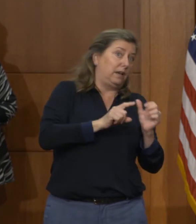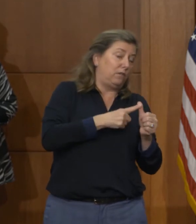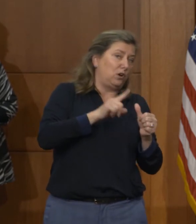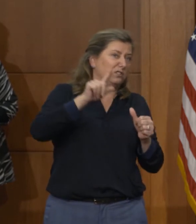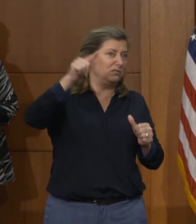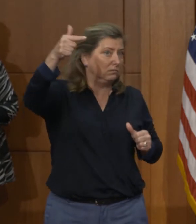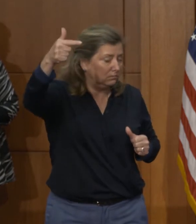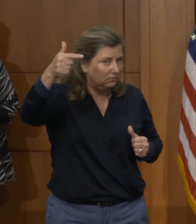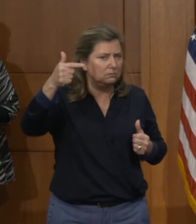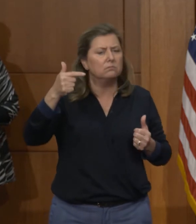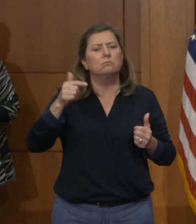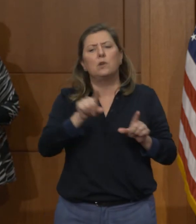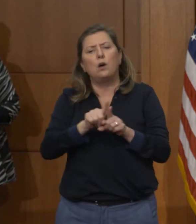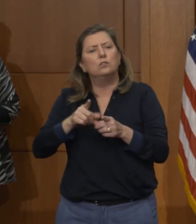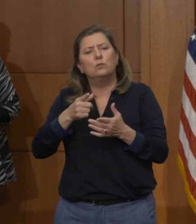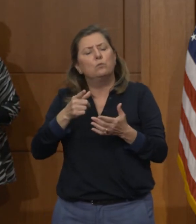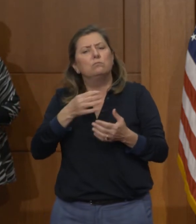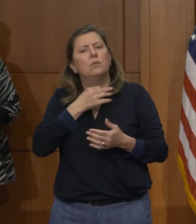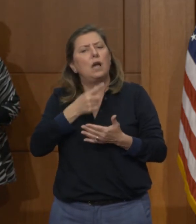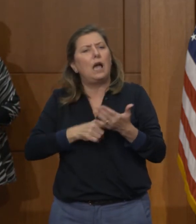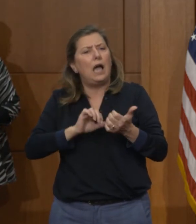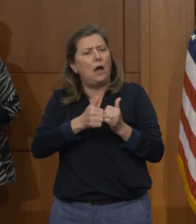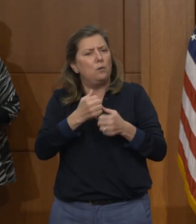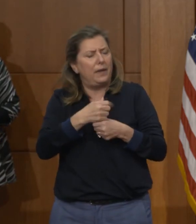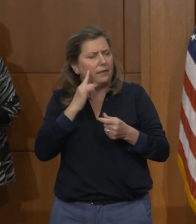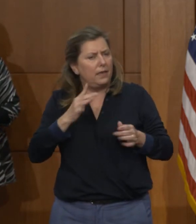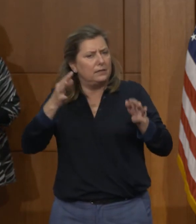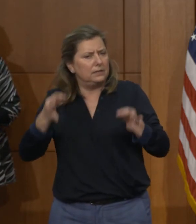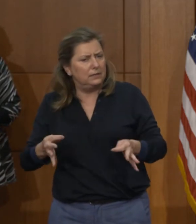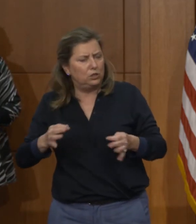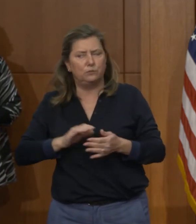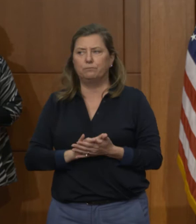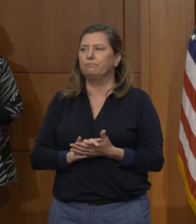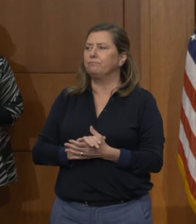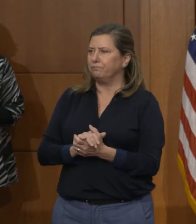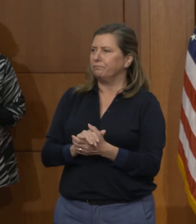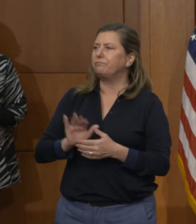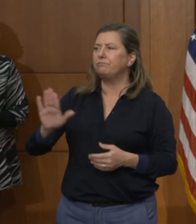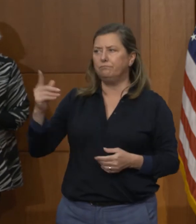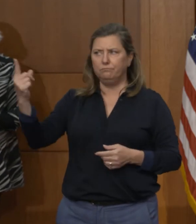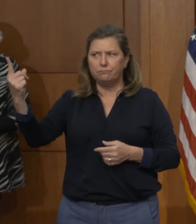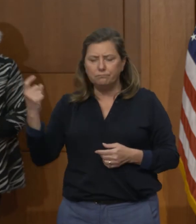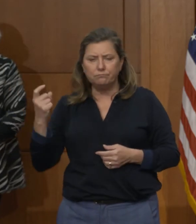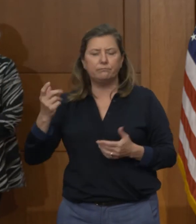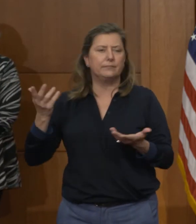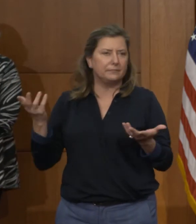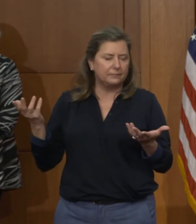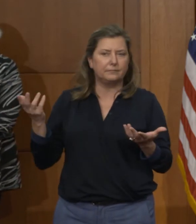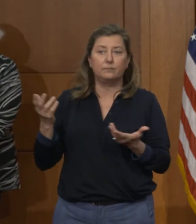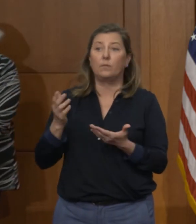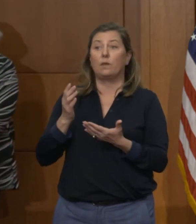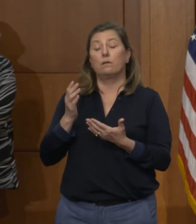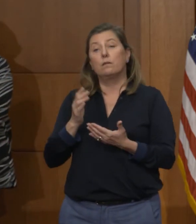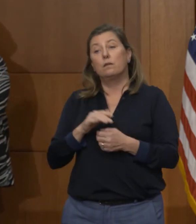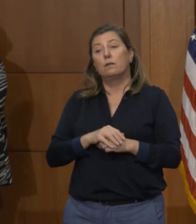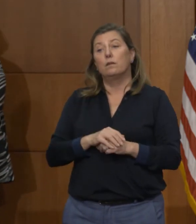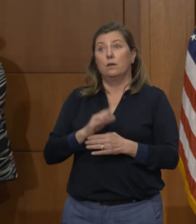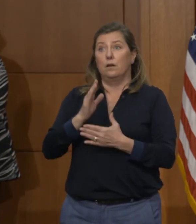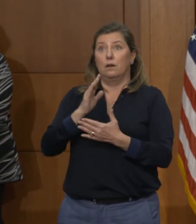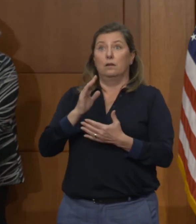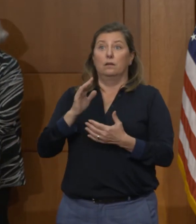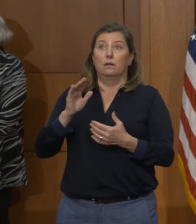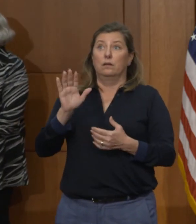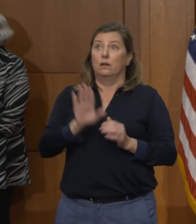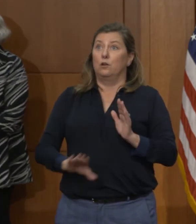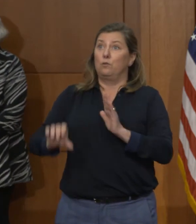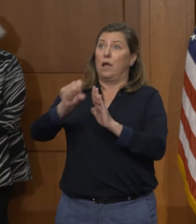would play into making that decision? The question is that obviously some parts of our Commonwealth are